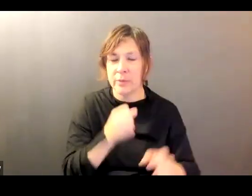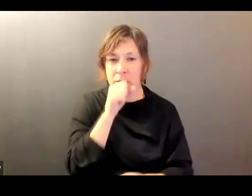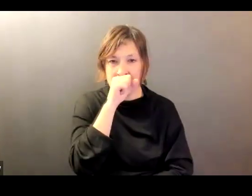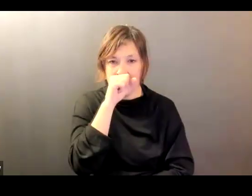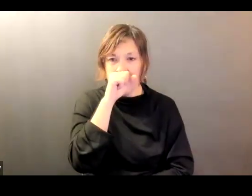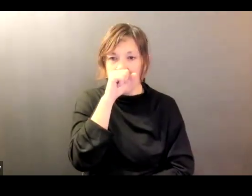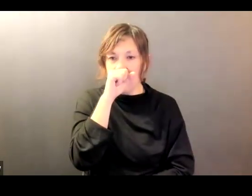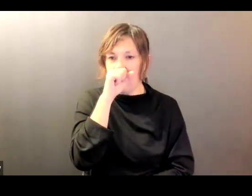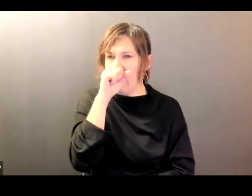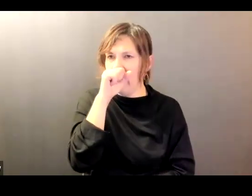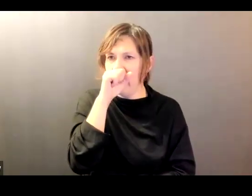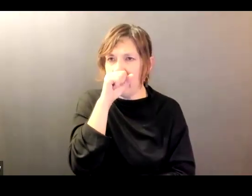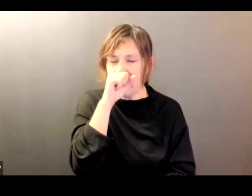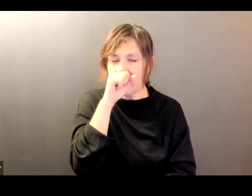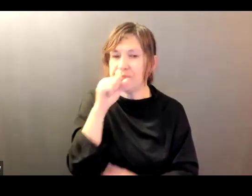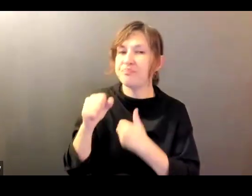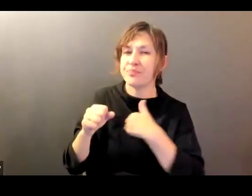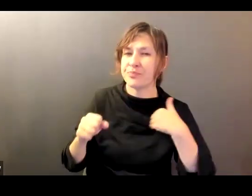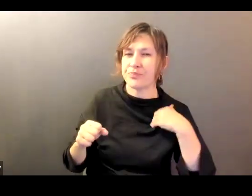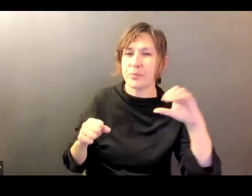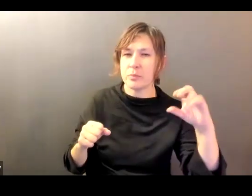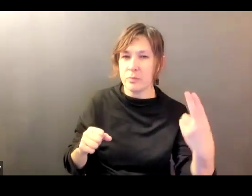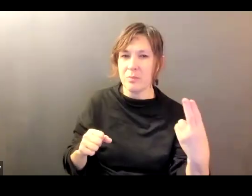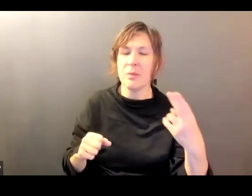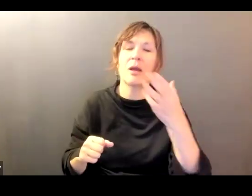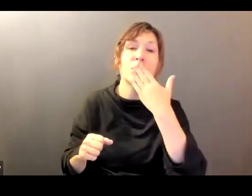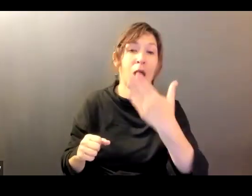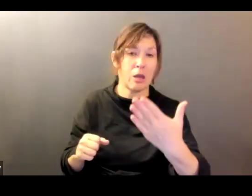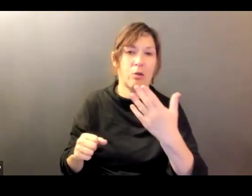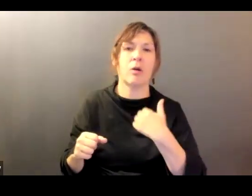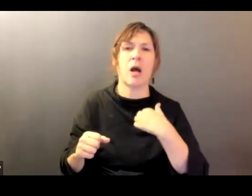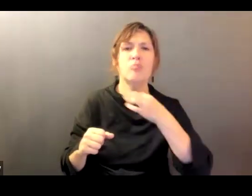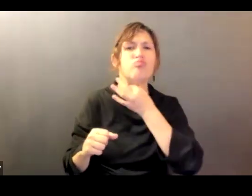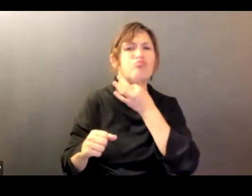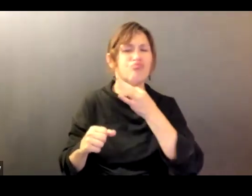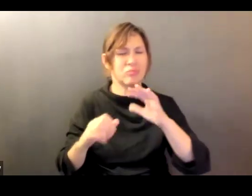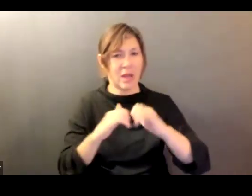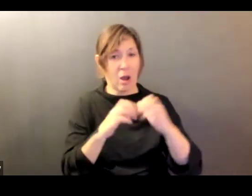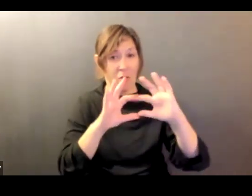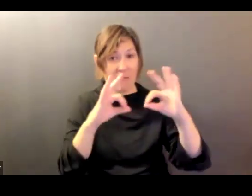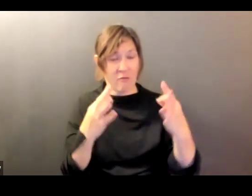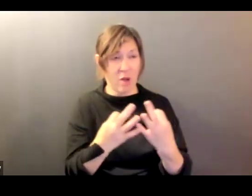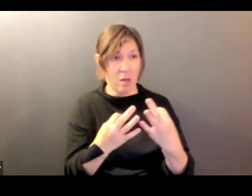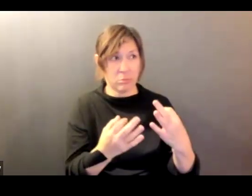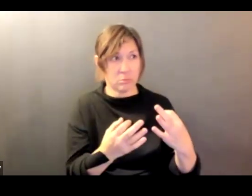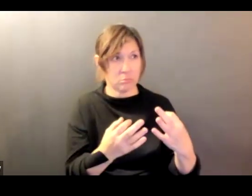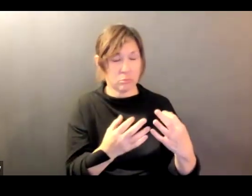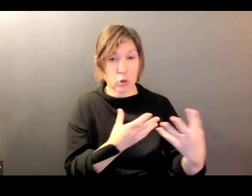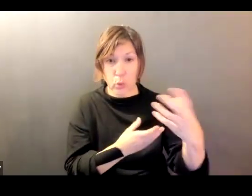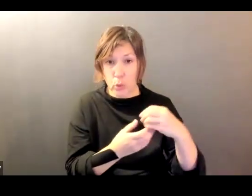final comment. I am curious how we're bringing in families into this conversation. So particularly students,